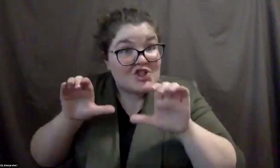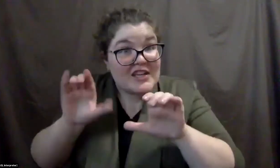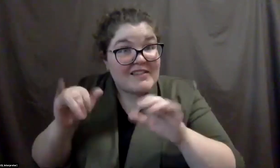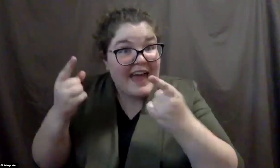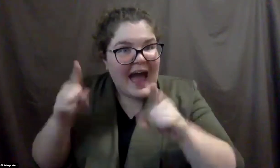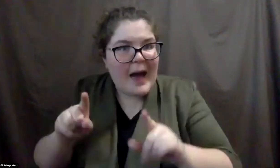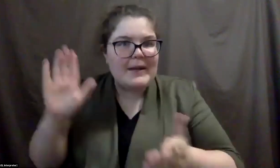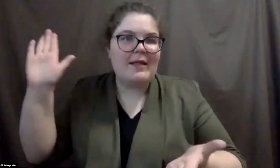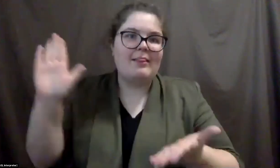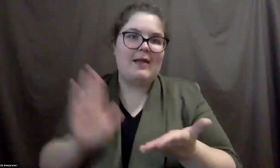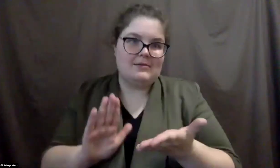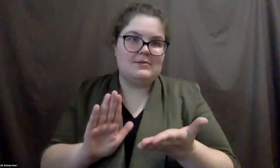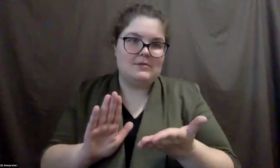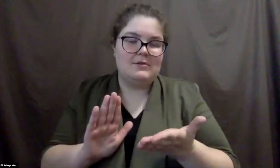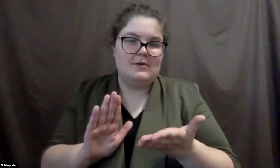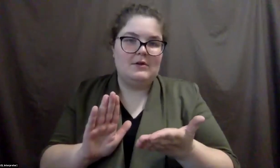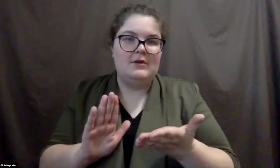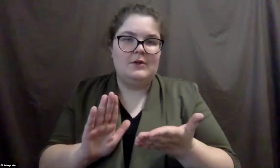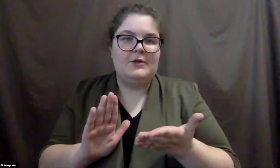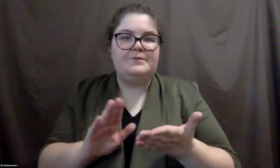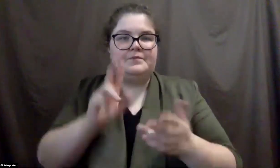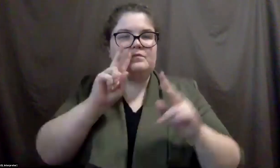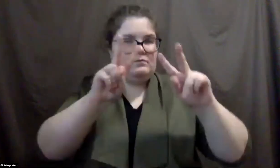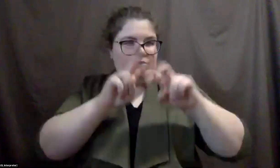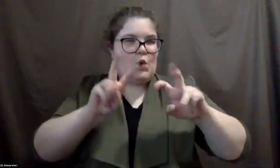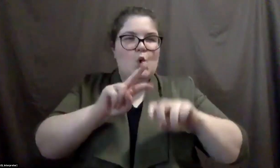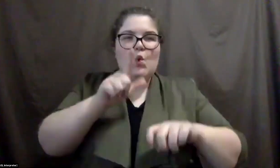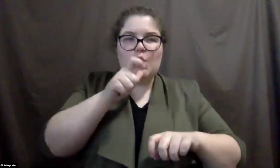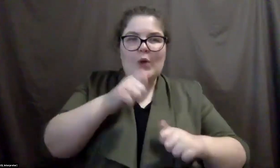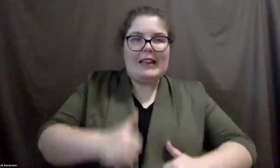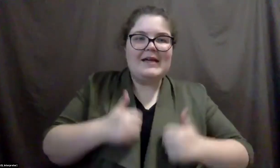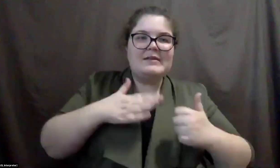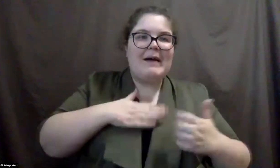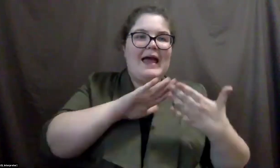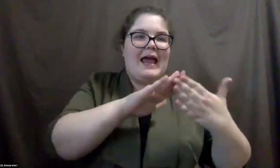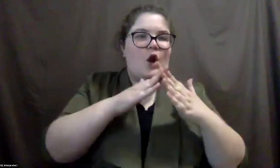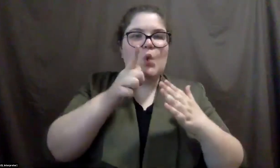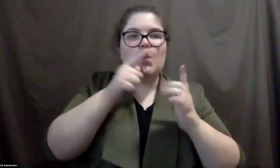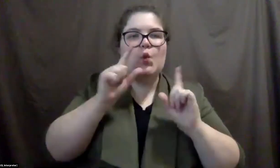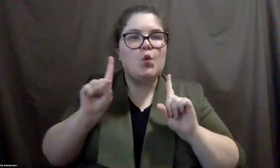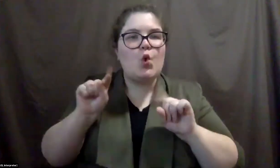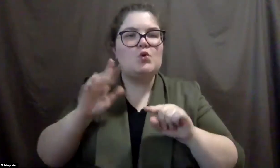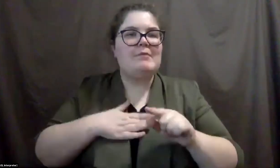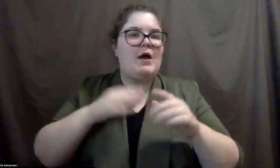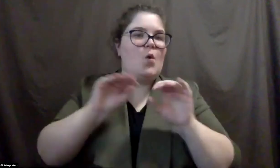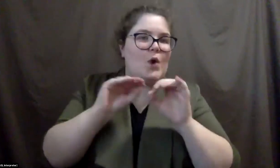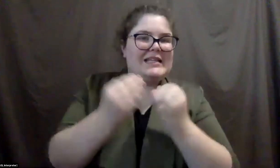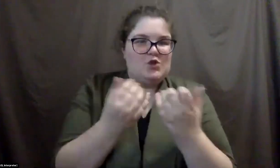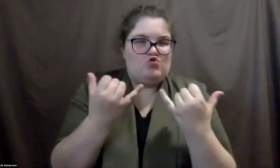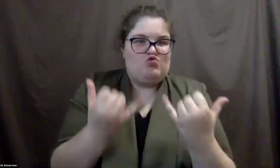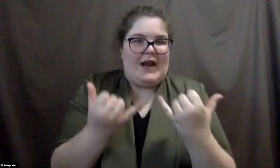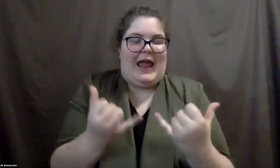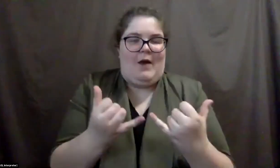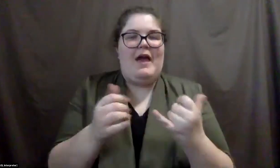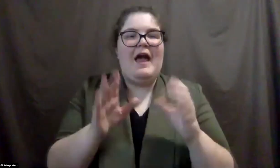a lot less. So it's, you know, looking at who lives in your area, who visits your organization right now and focusing